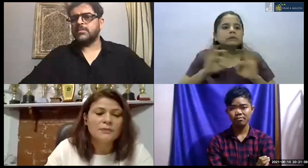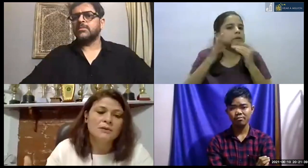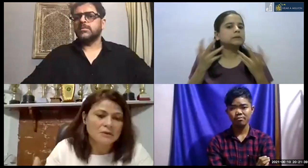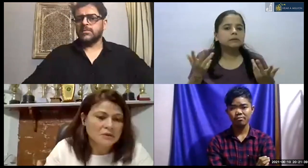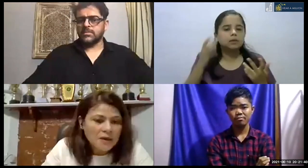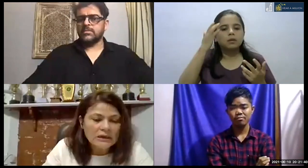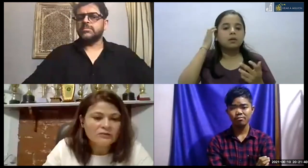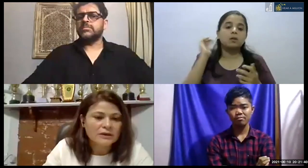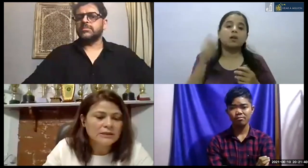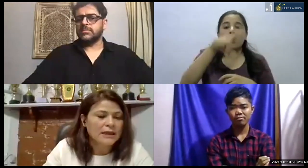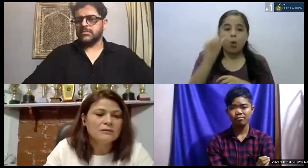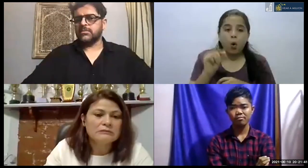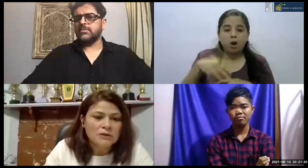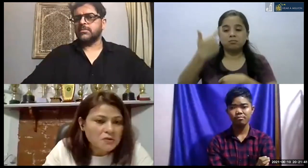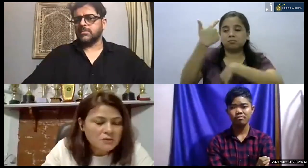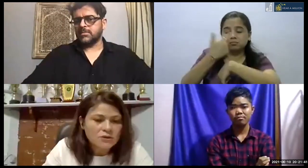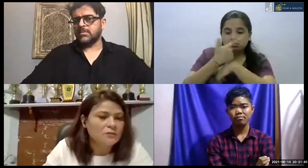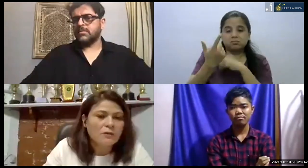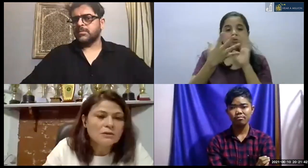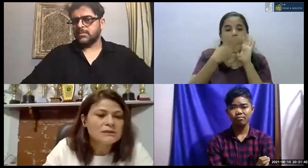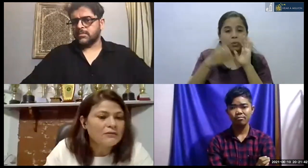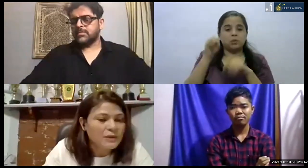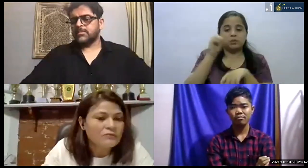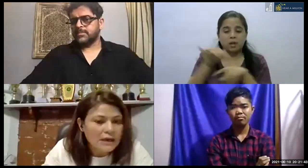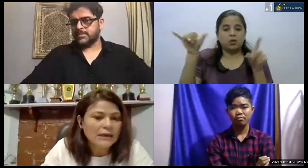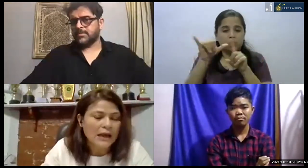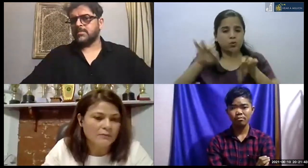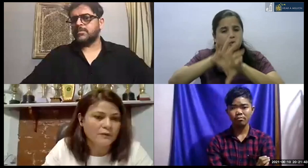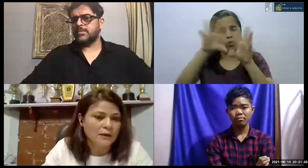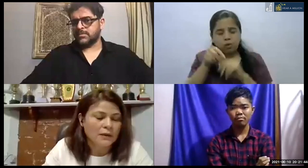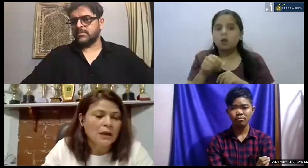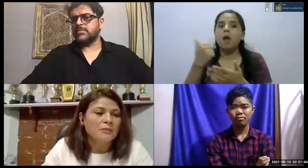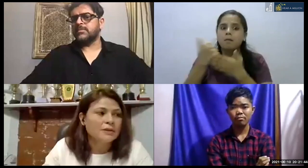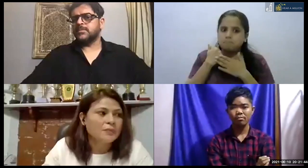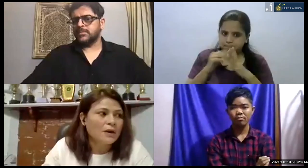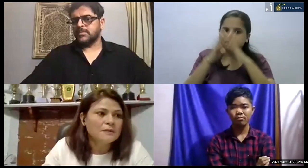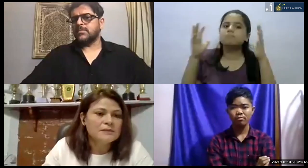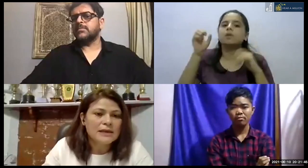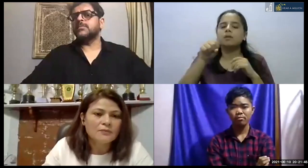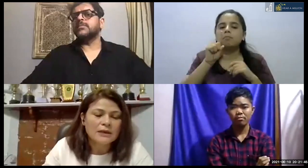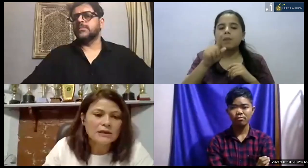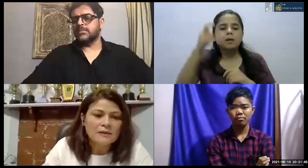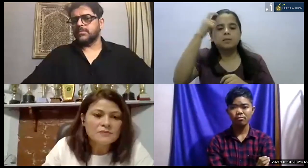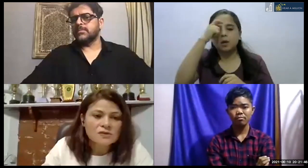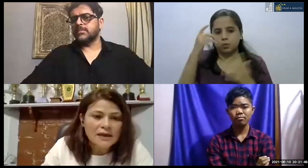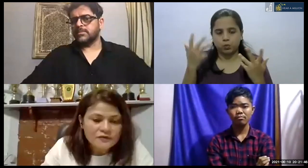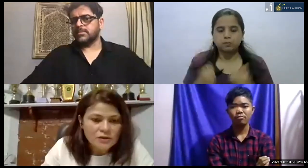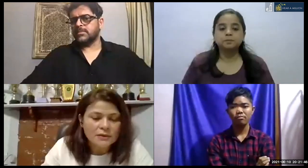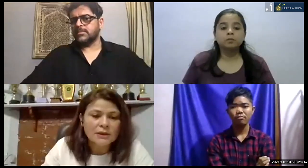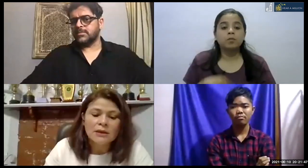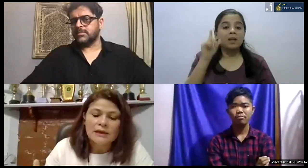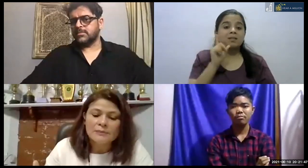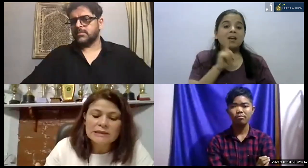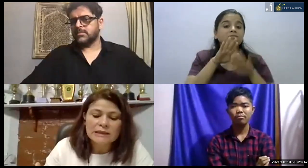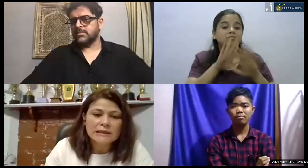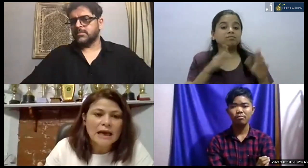WhatsApp, recording of content, YouTube, all these have been really helpful. But the problem is that when it comes to deaf